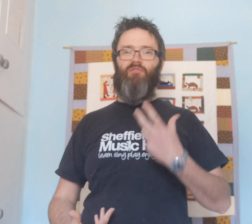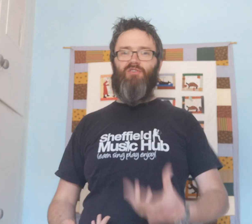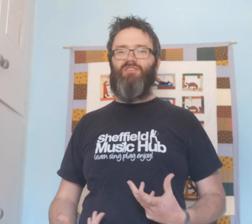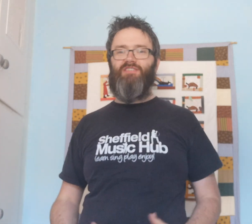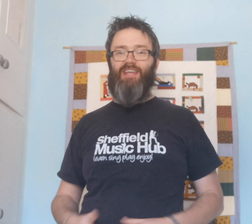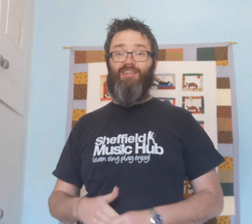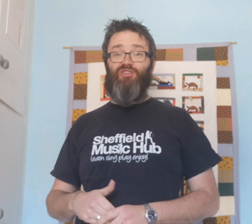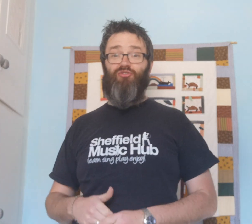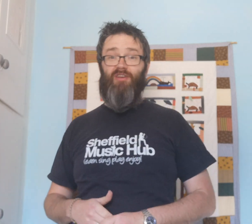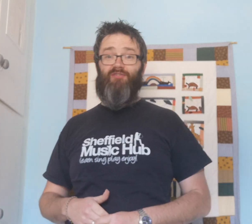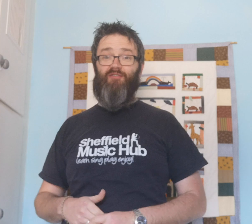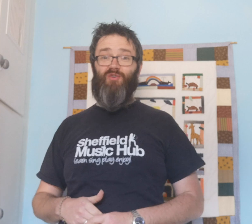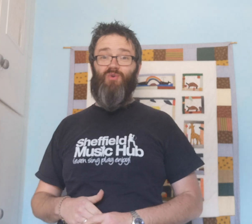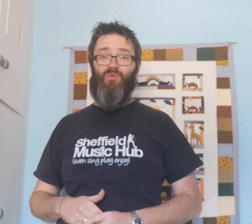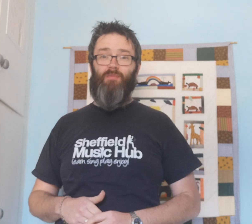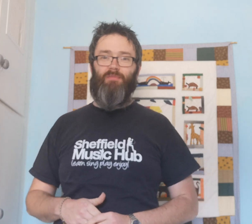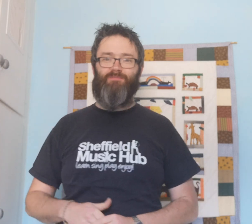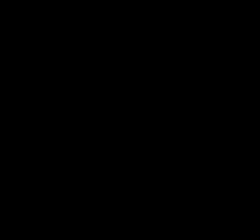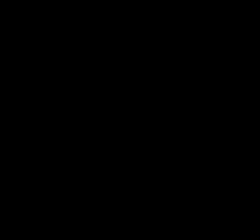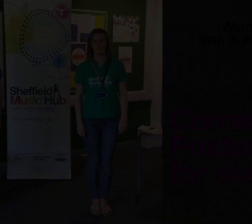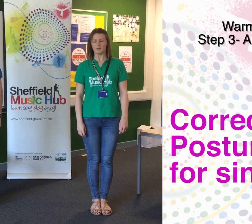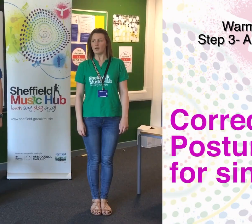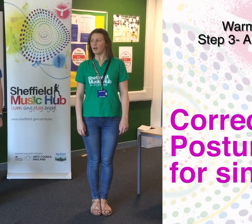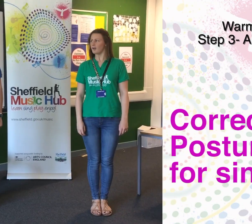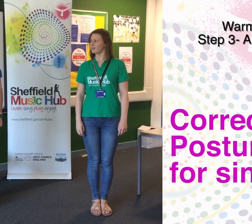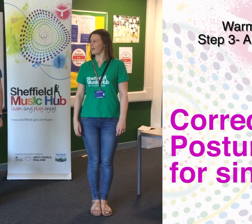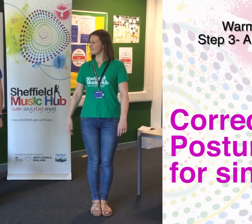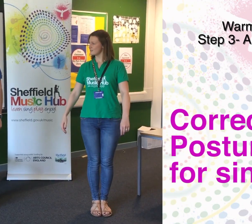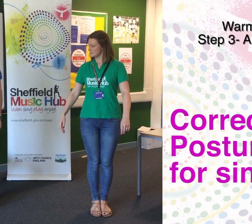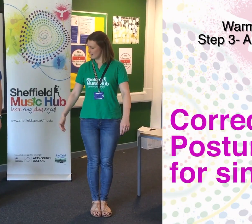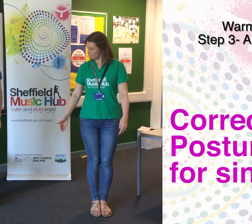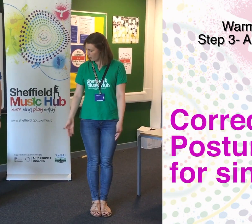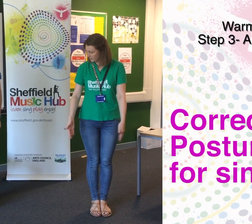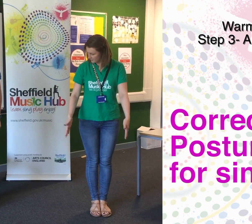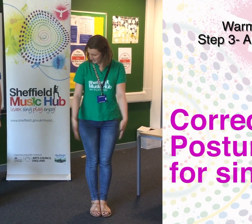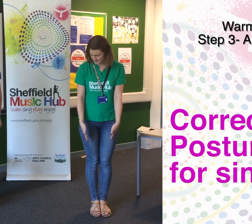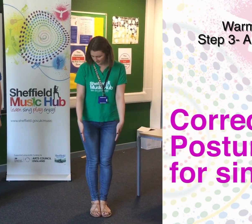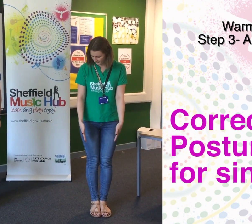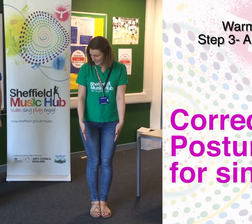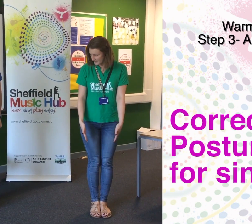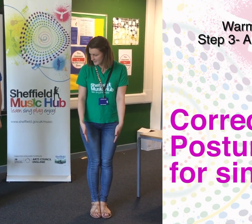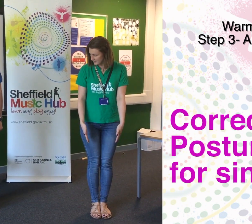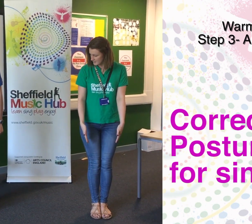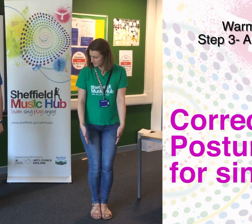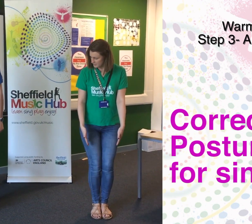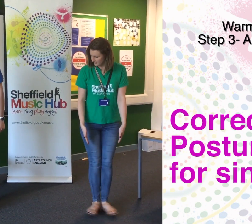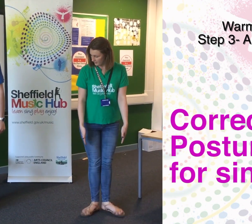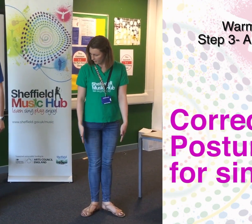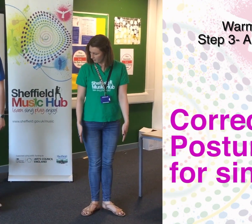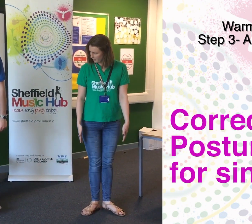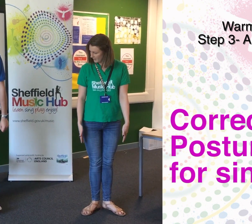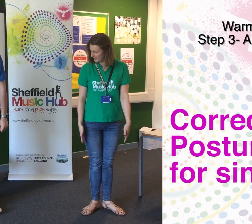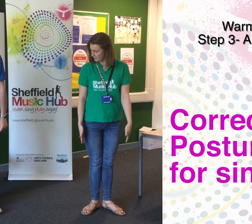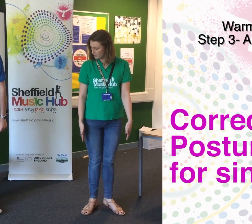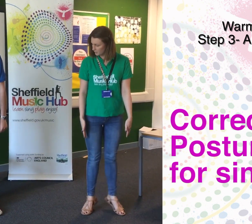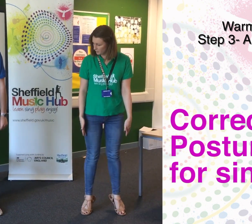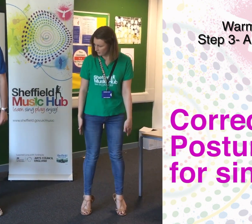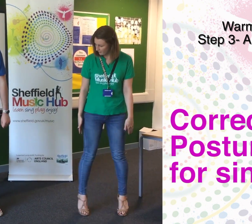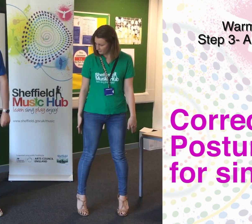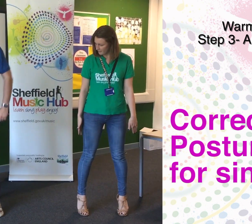to stage 3 of our vocal warm-up. Okay, so step 1 is our feet. So we do our little ballet move with our